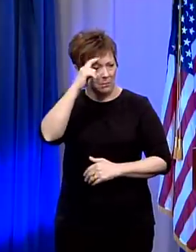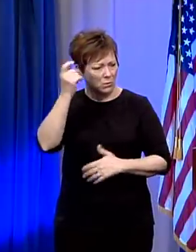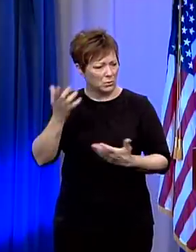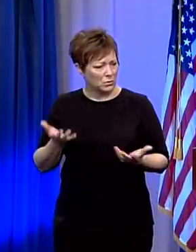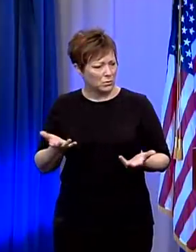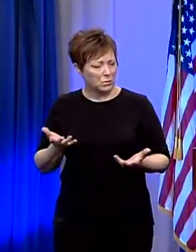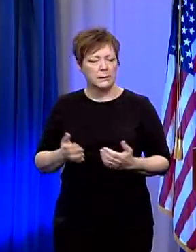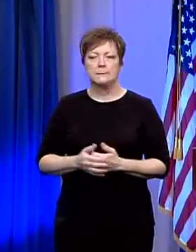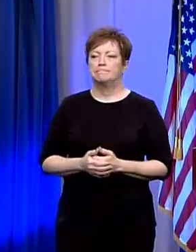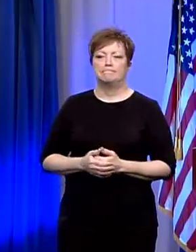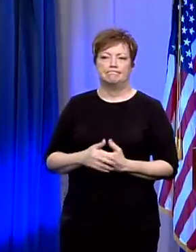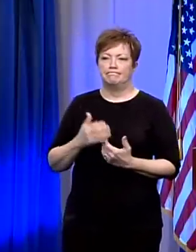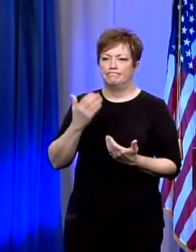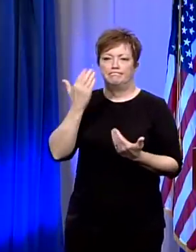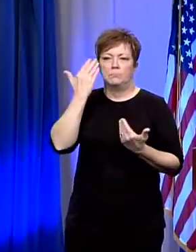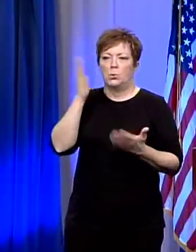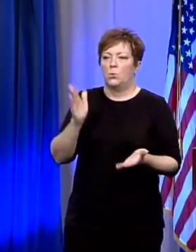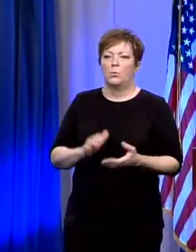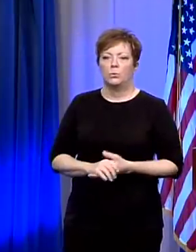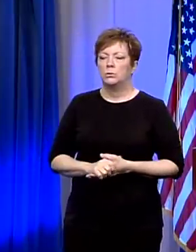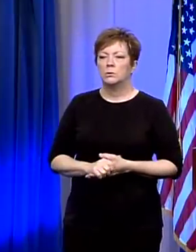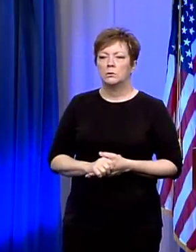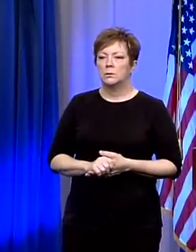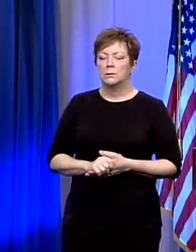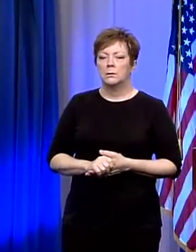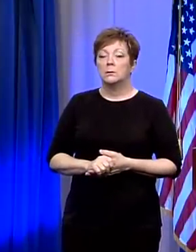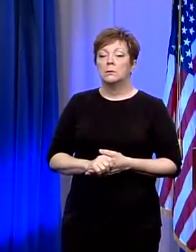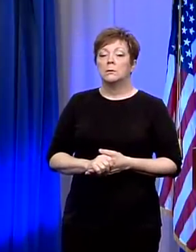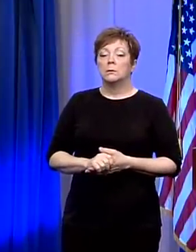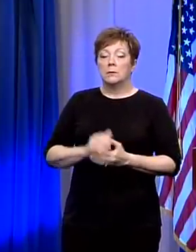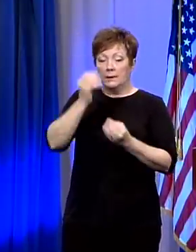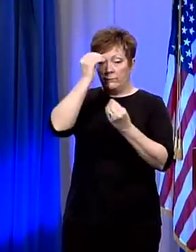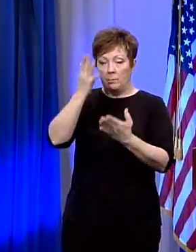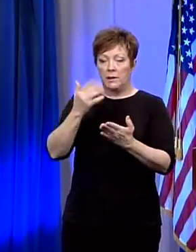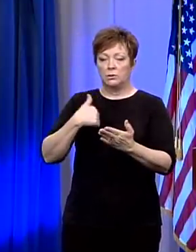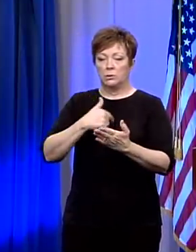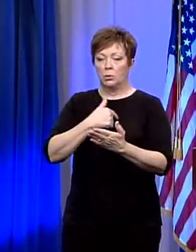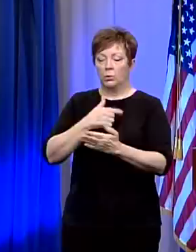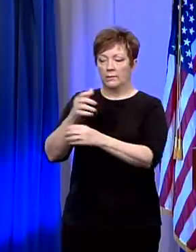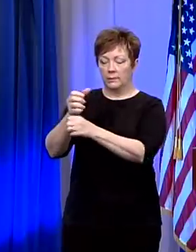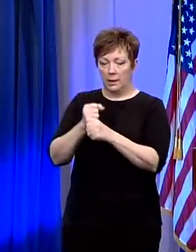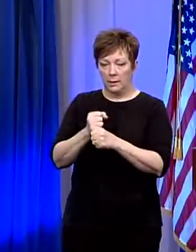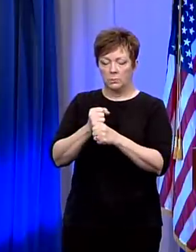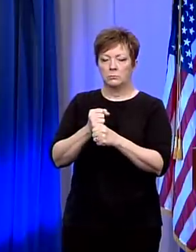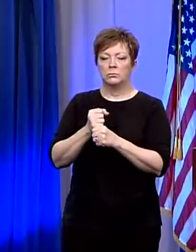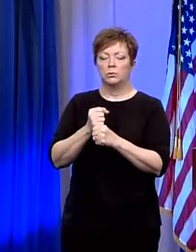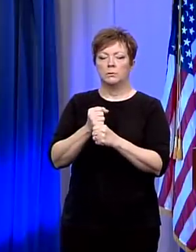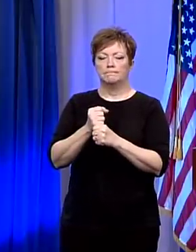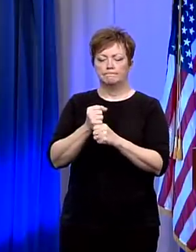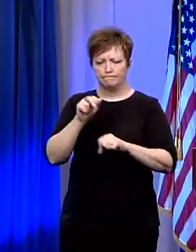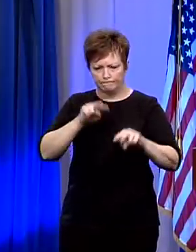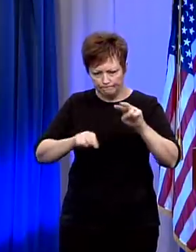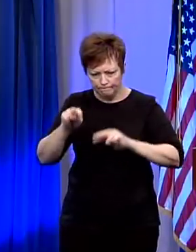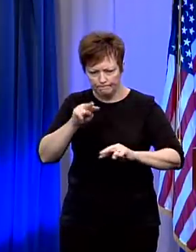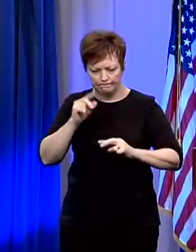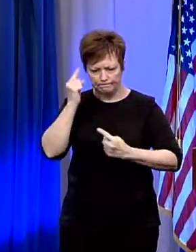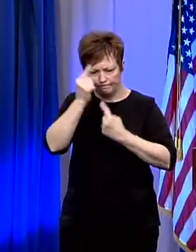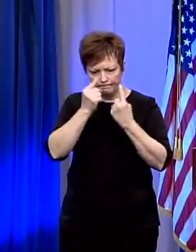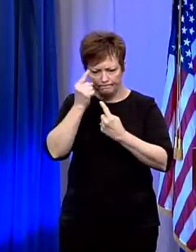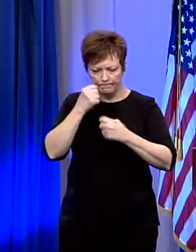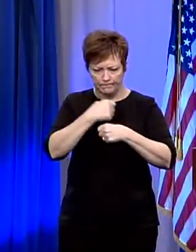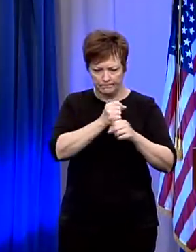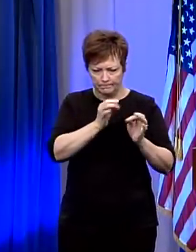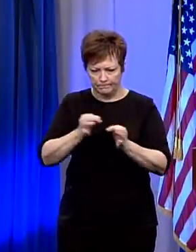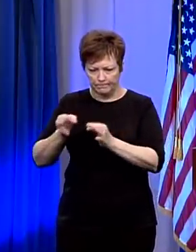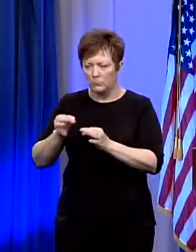I think we don't know. The information that we have to base our ideas on is from what we've seen in